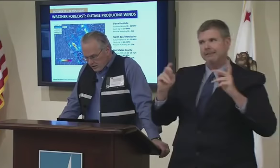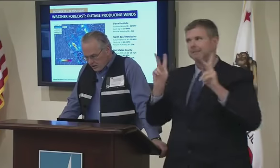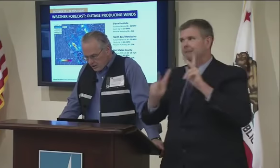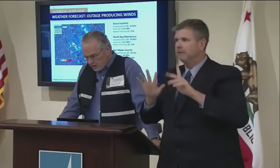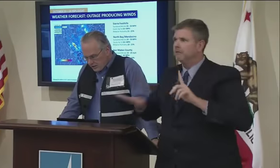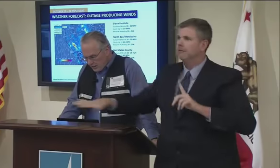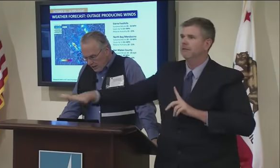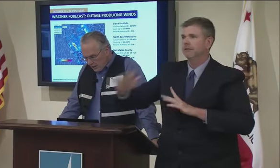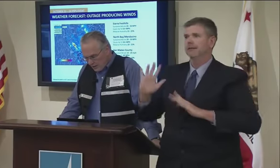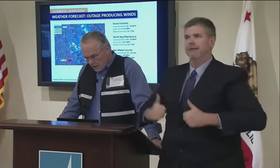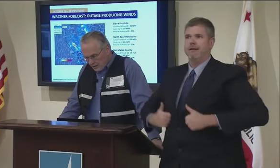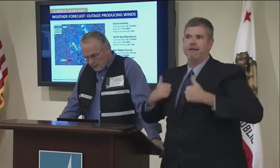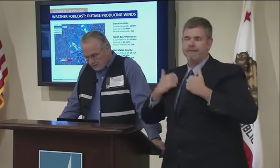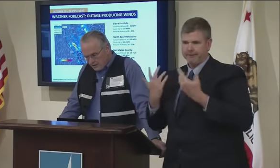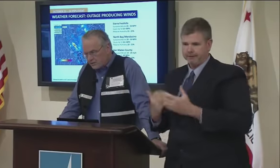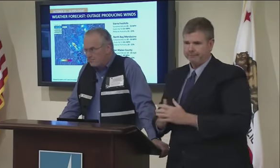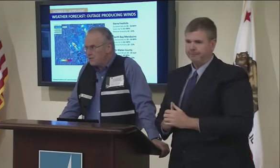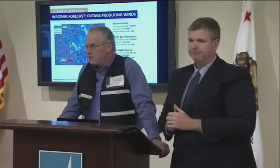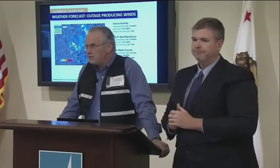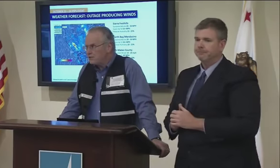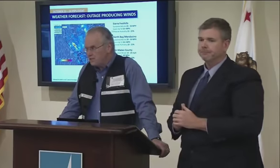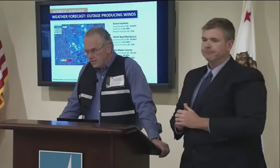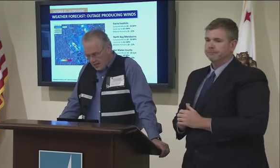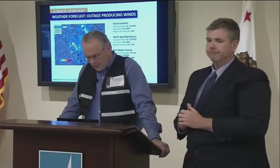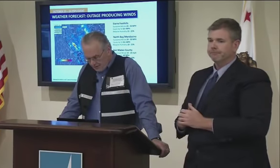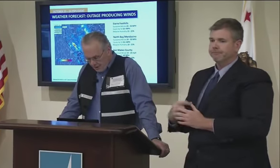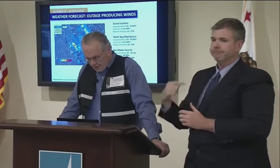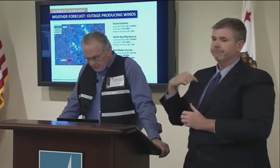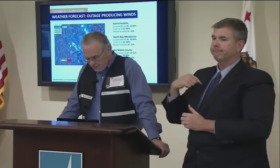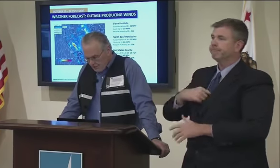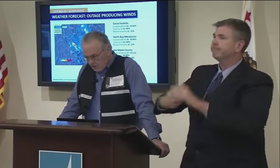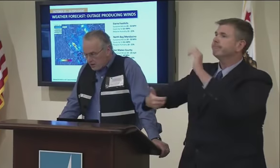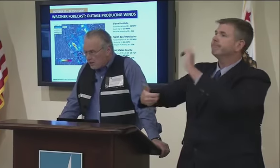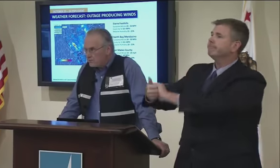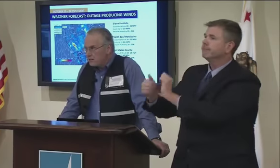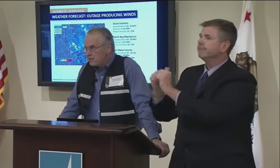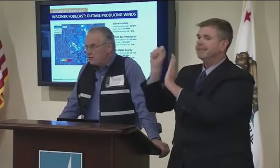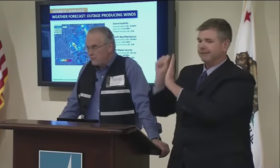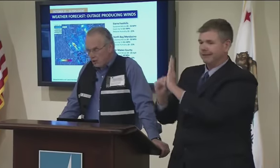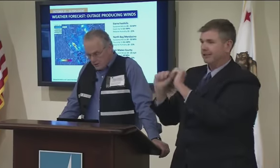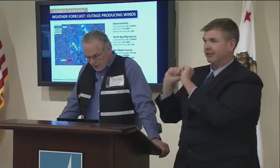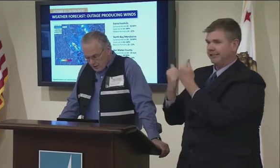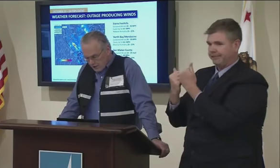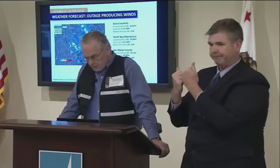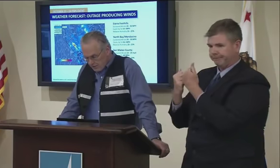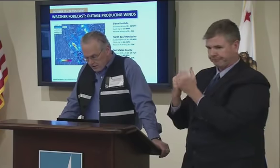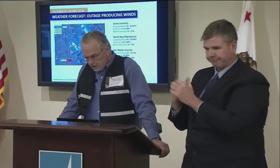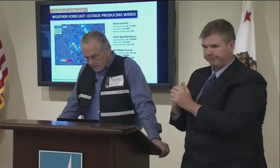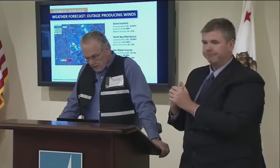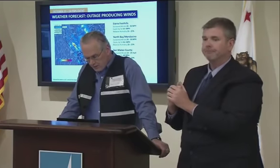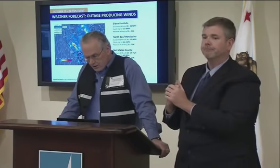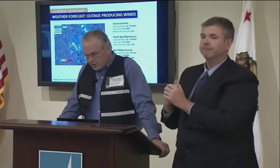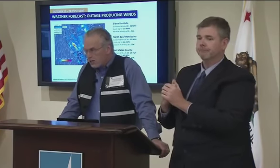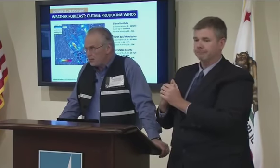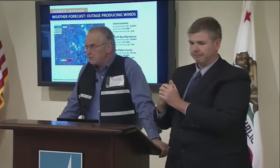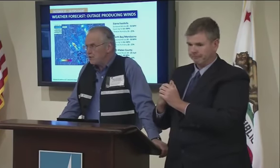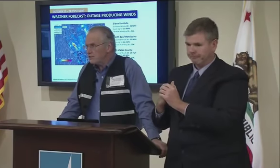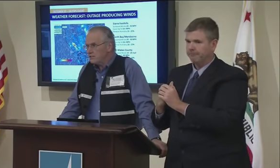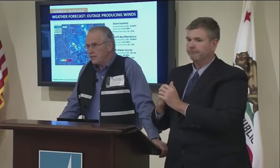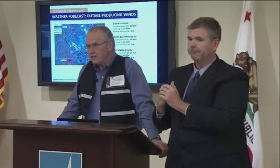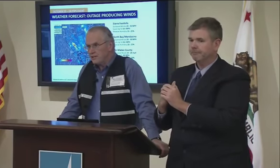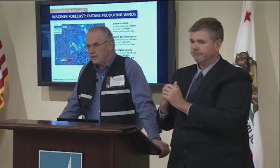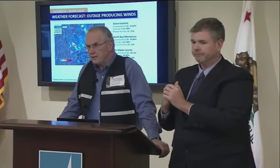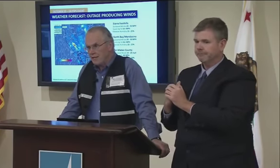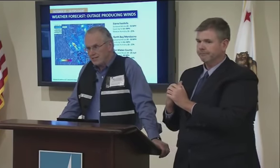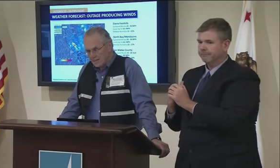agencies, including Cal OES, the CPUC, and Cal Fire, many of whom are with us here personally in our Emergency